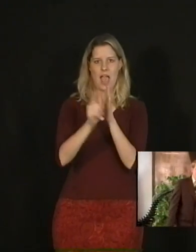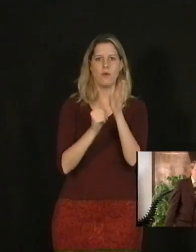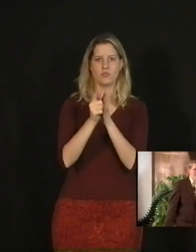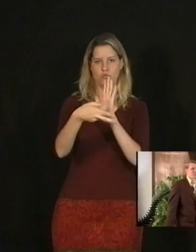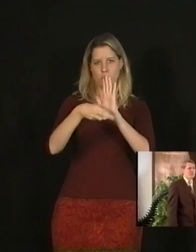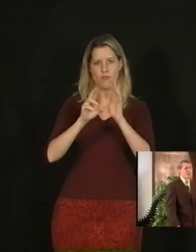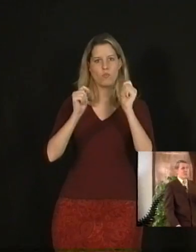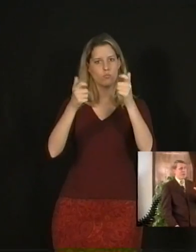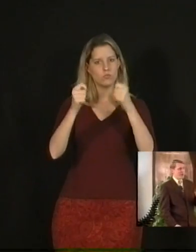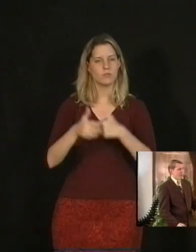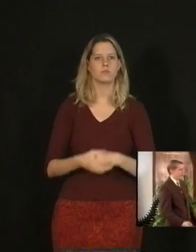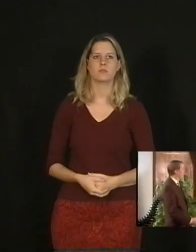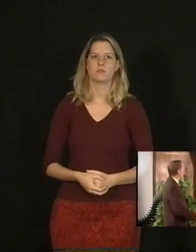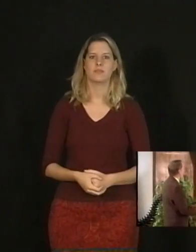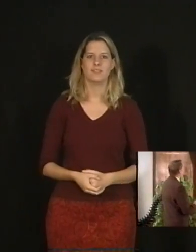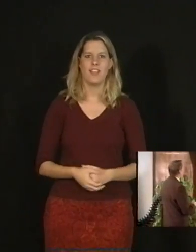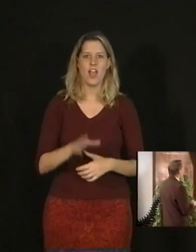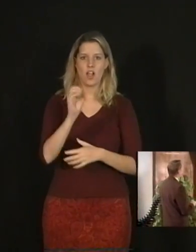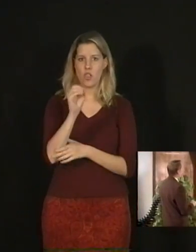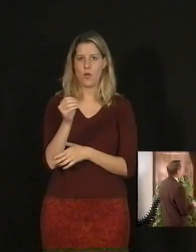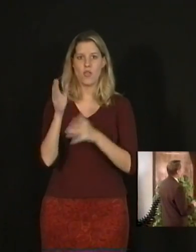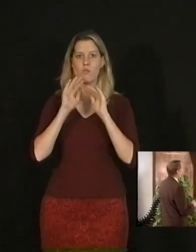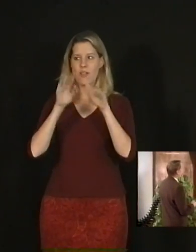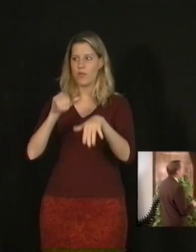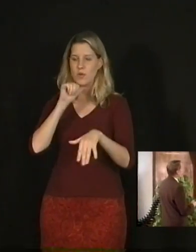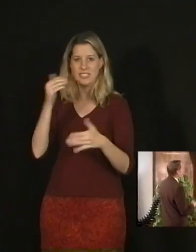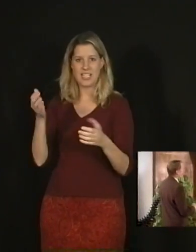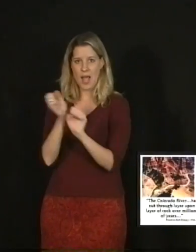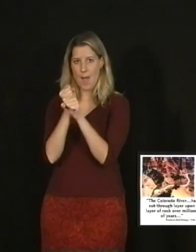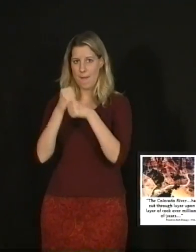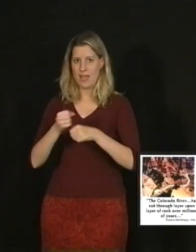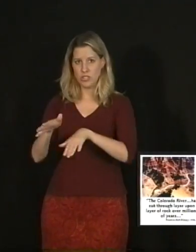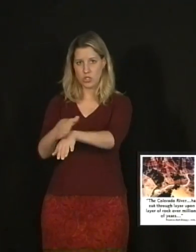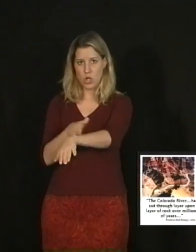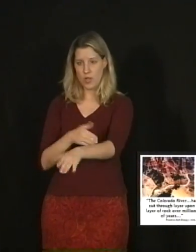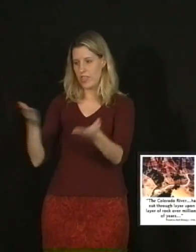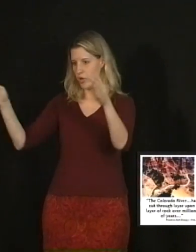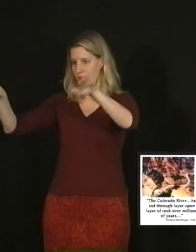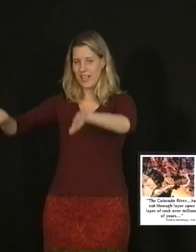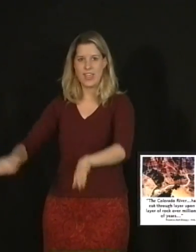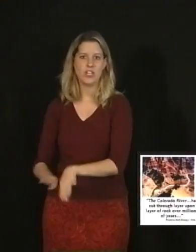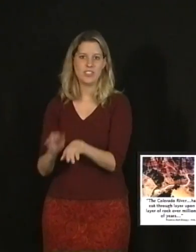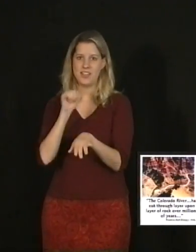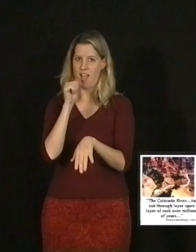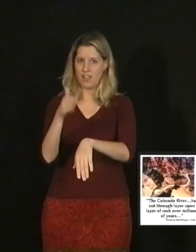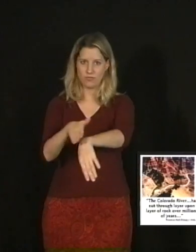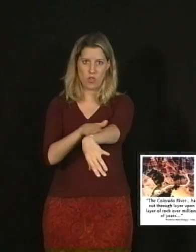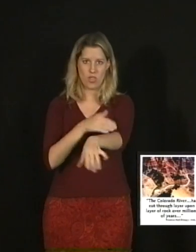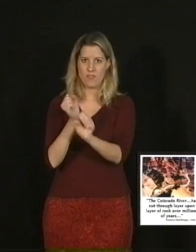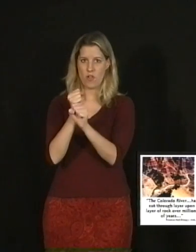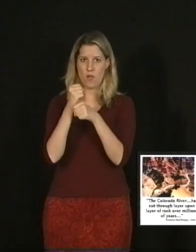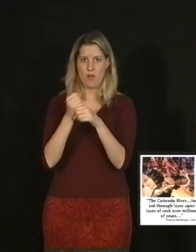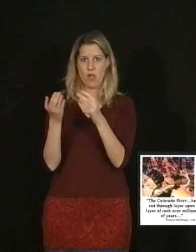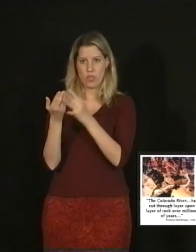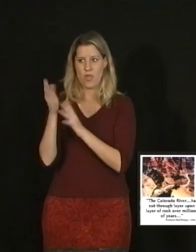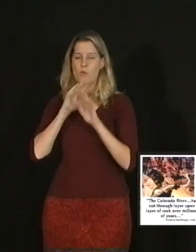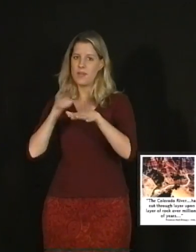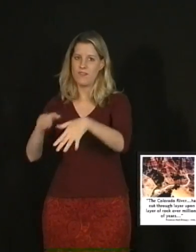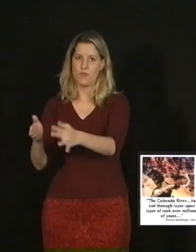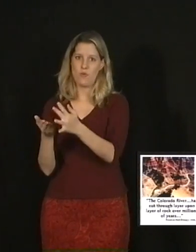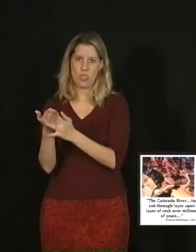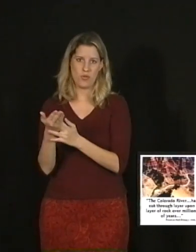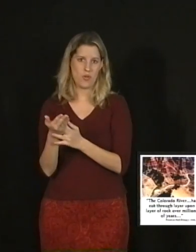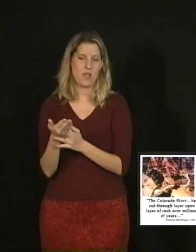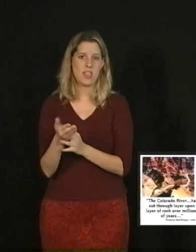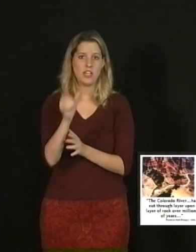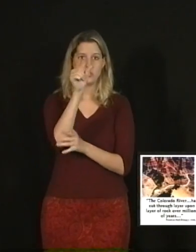of this seminar so far. I'll just review them very, very quickly. The Colorado River was not formed slowly. Or the Grand Canyon did not slowly form by the Colorado River